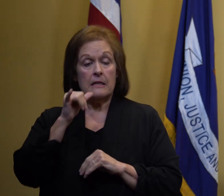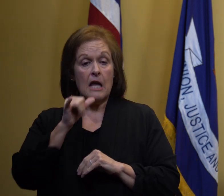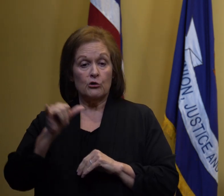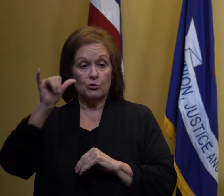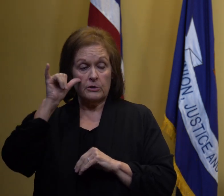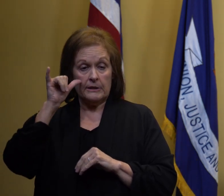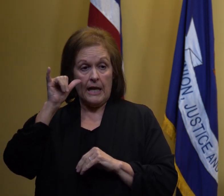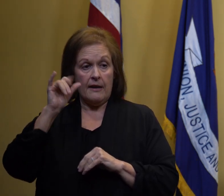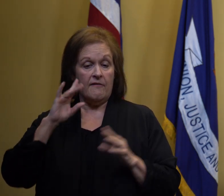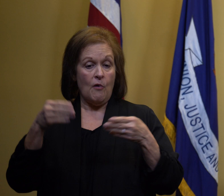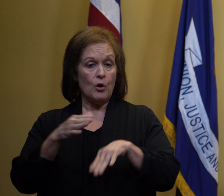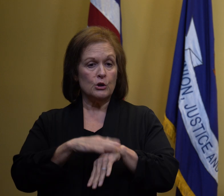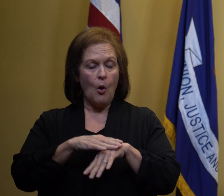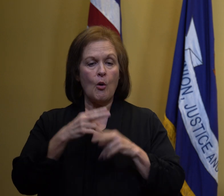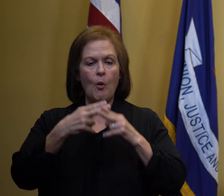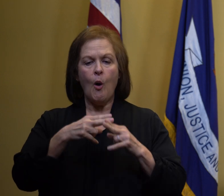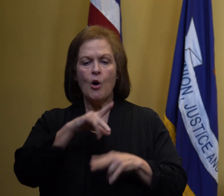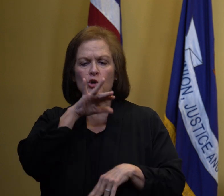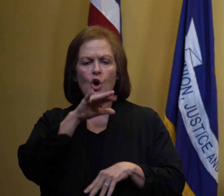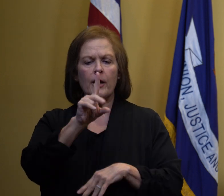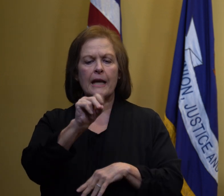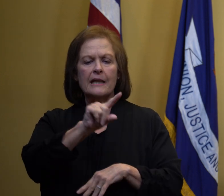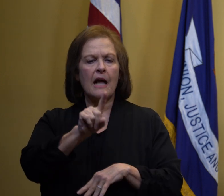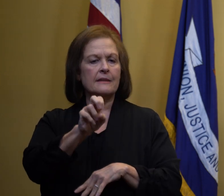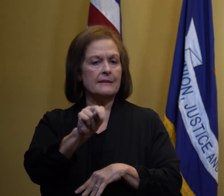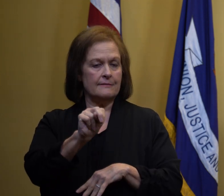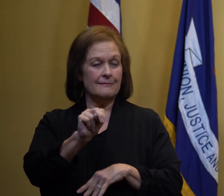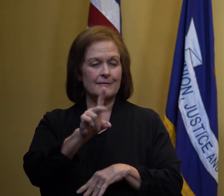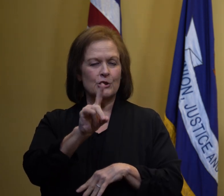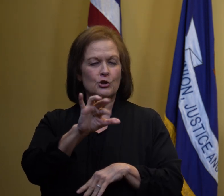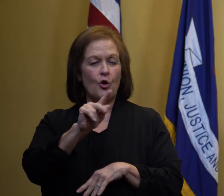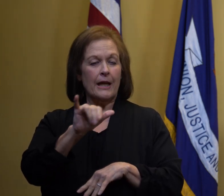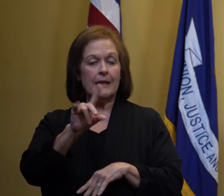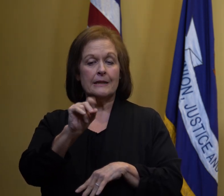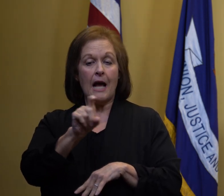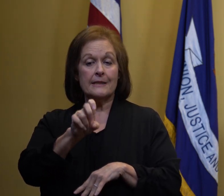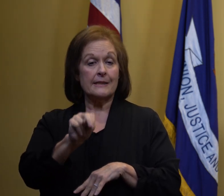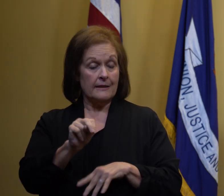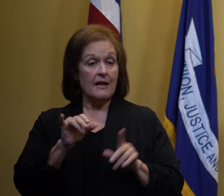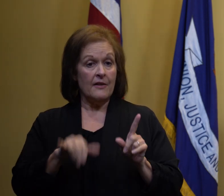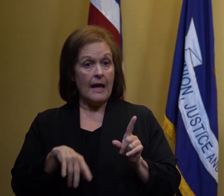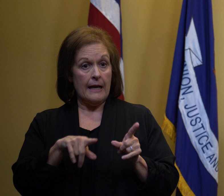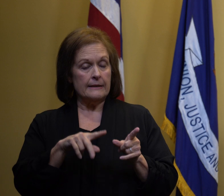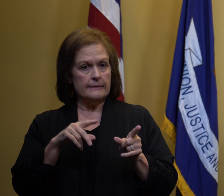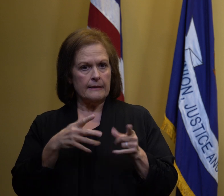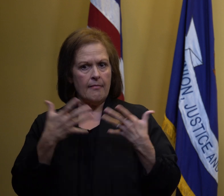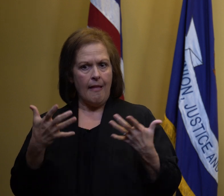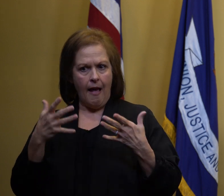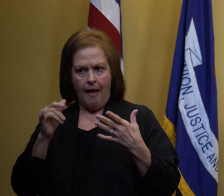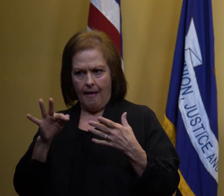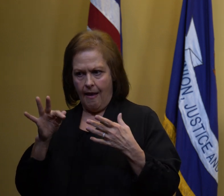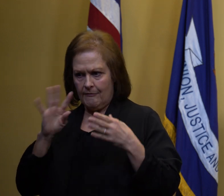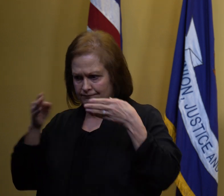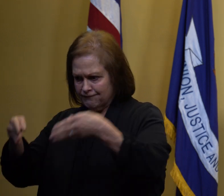our focus on Dirty Dozen. I know that when I brought that up months ago, that seemed to spark great attention,